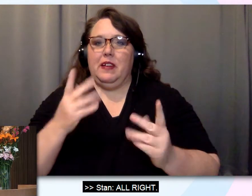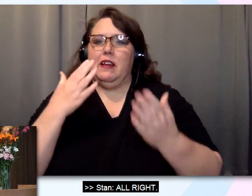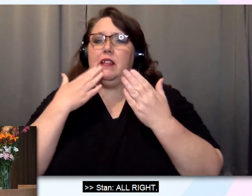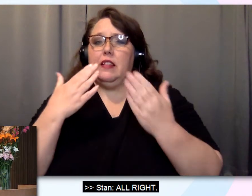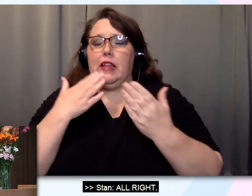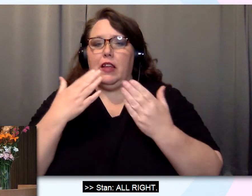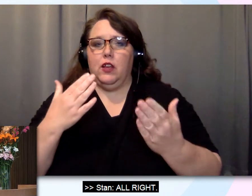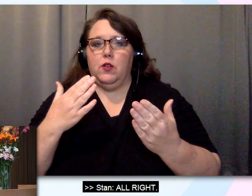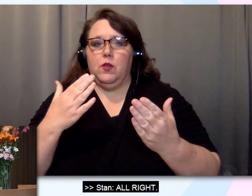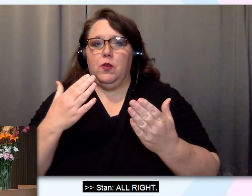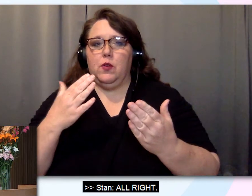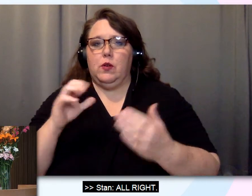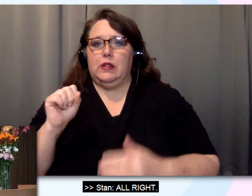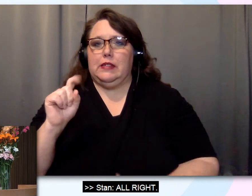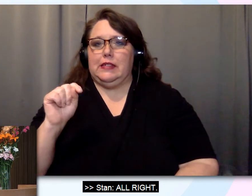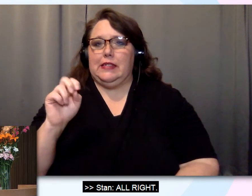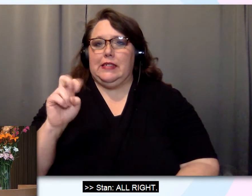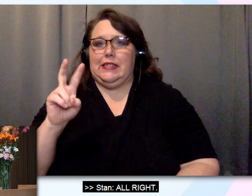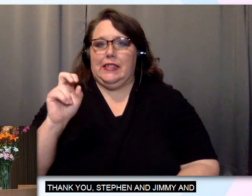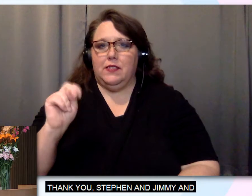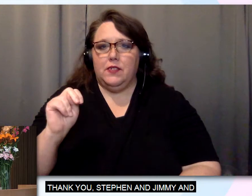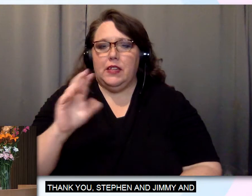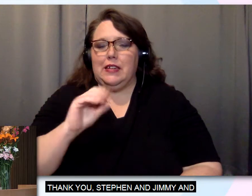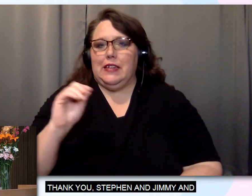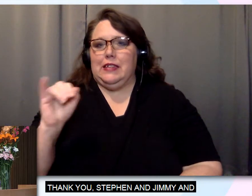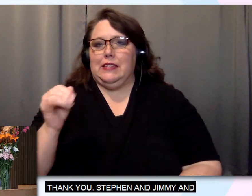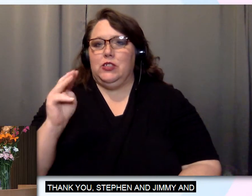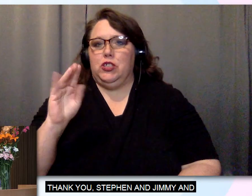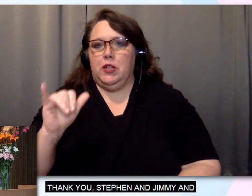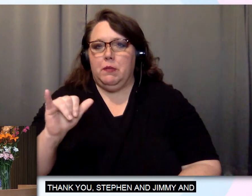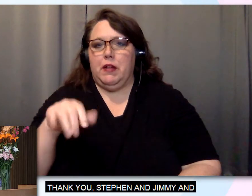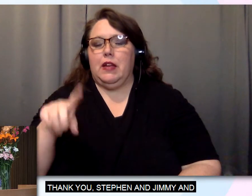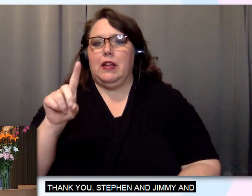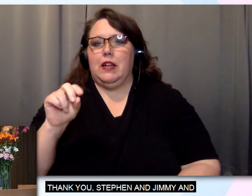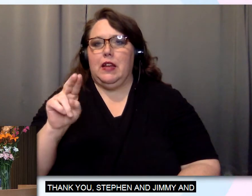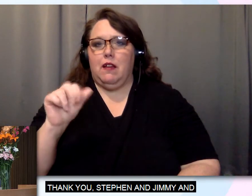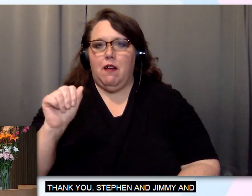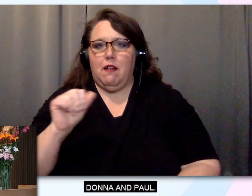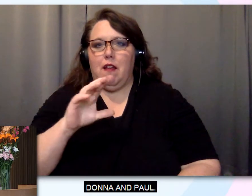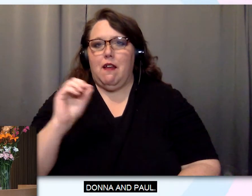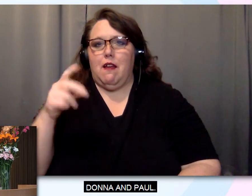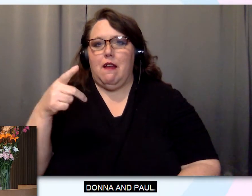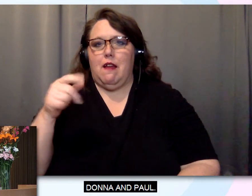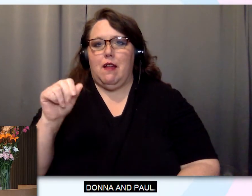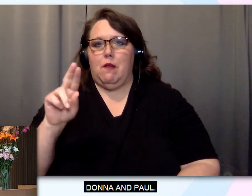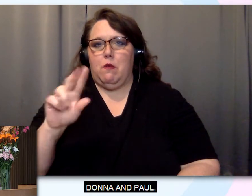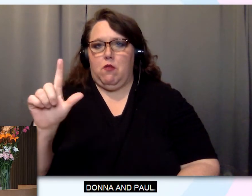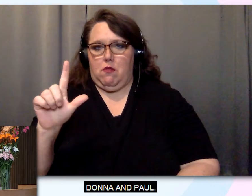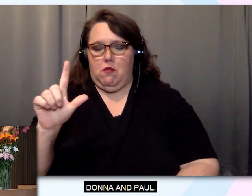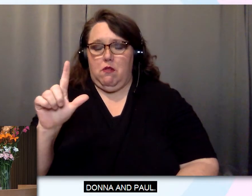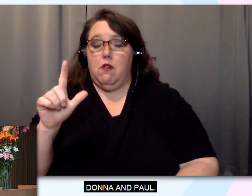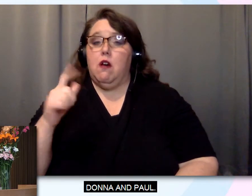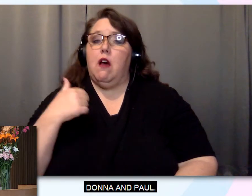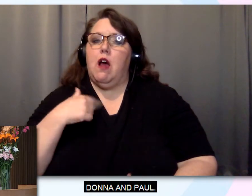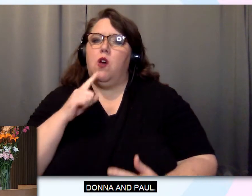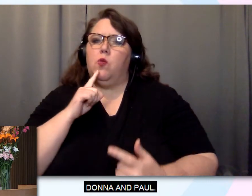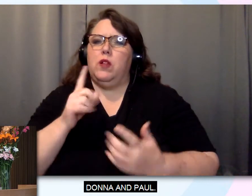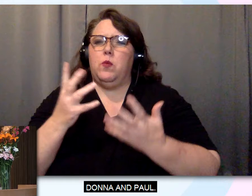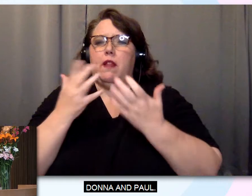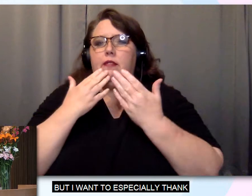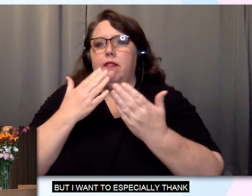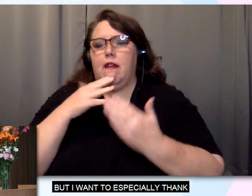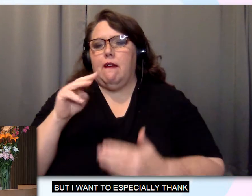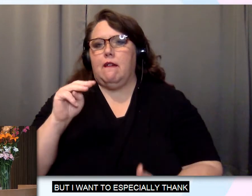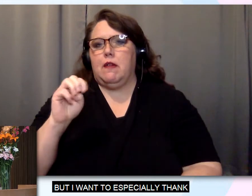Right. Thank you, Stephen and Jimmy and Donna and Paul. But I